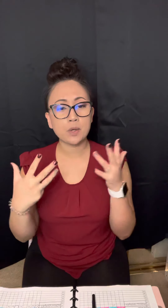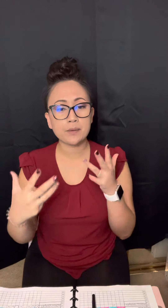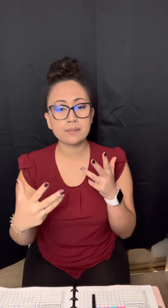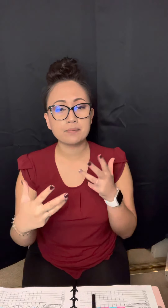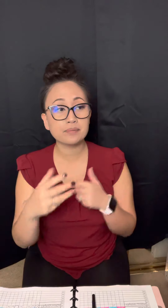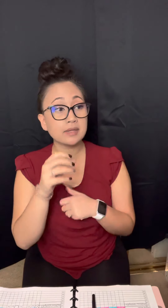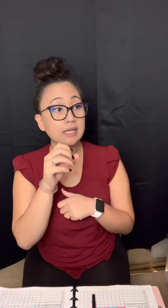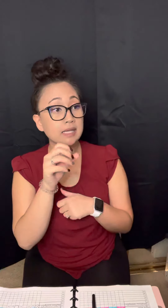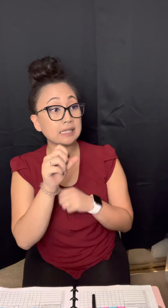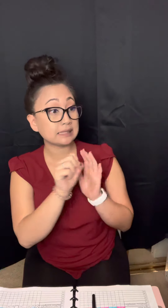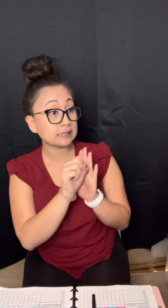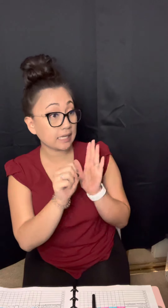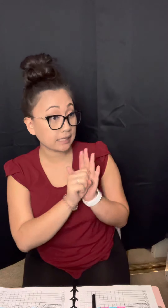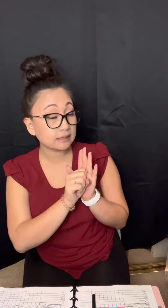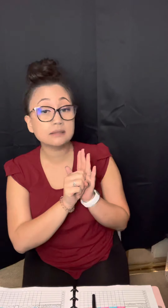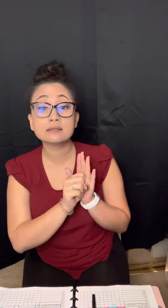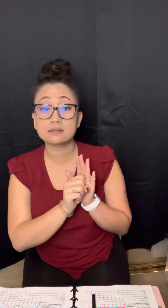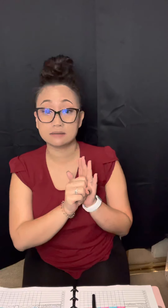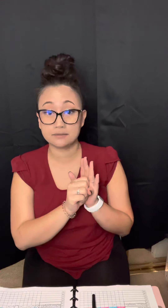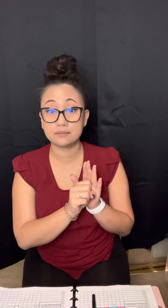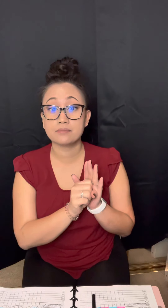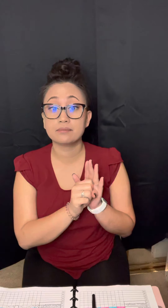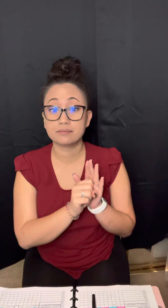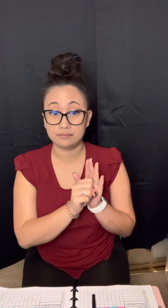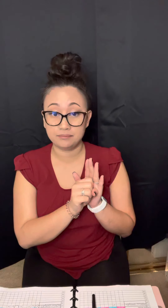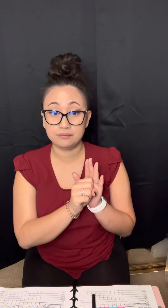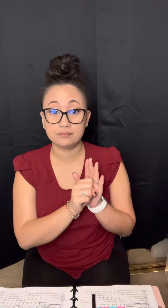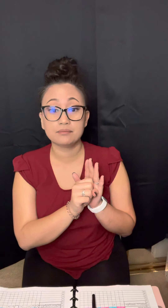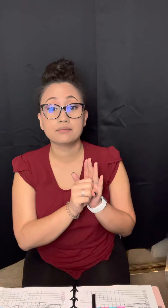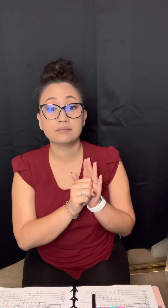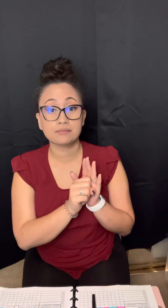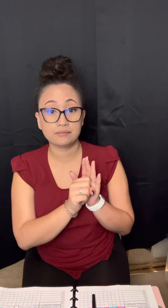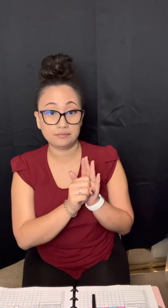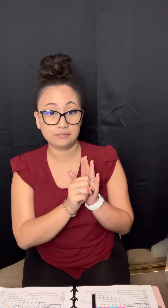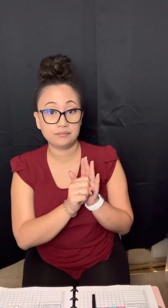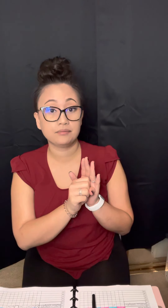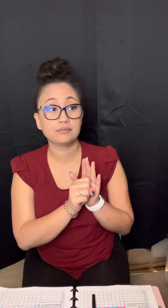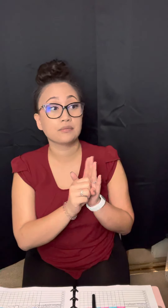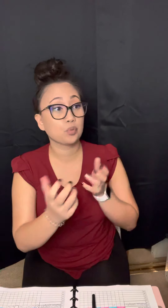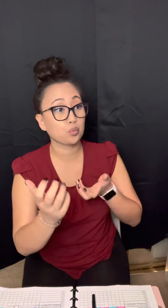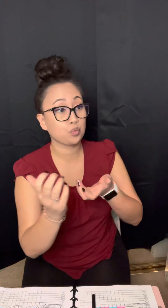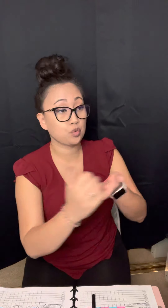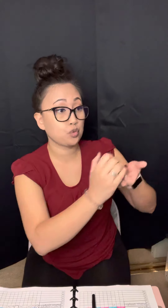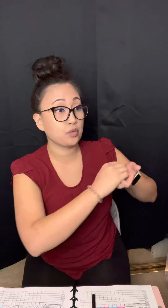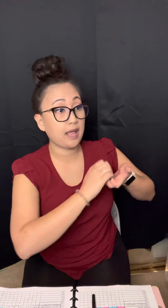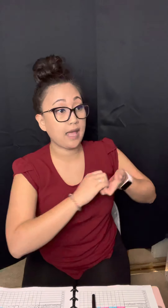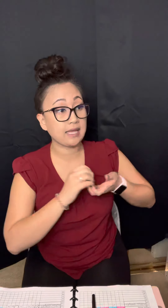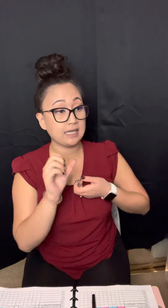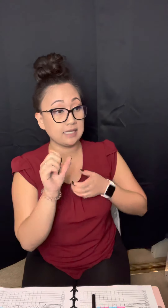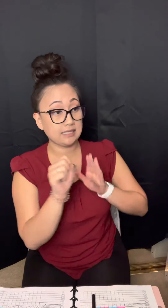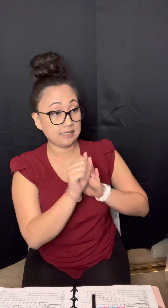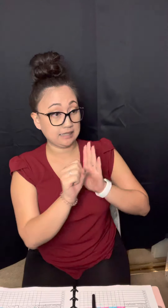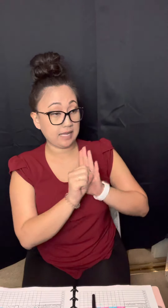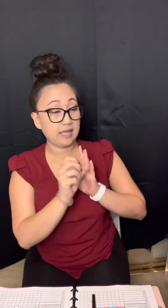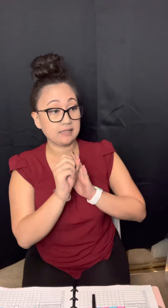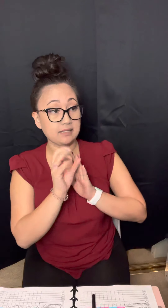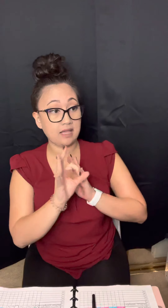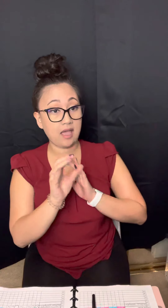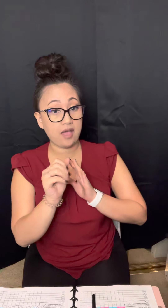States. The United States of Very America. good. Yes, if there was an A, it would be America. Mr. Gata, I found